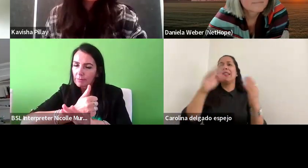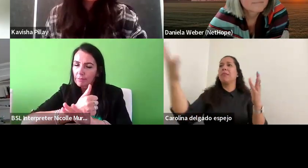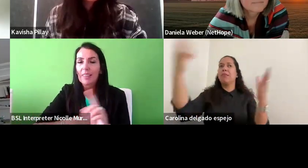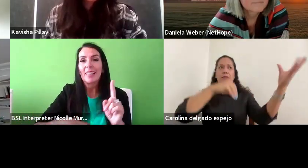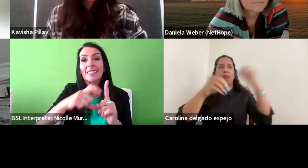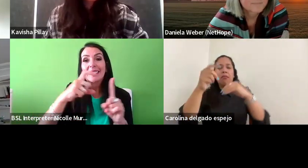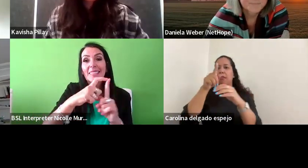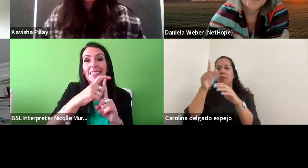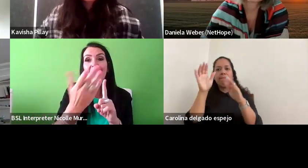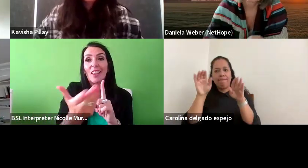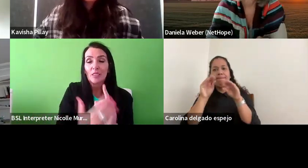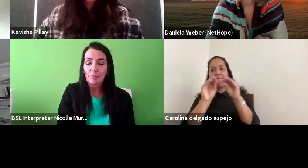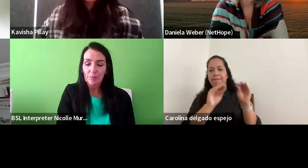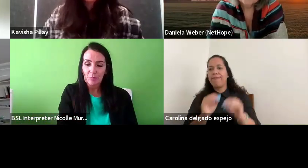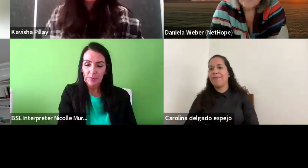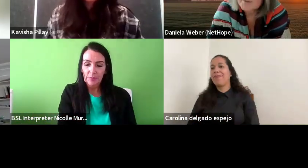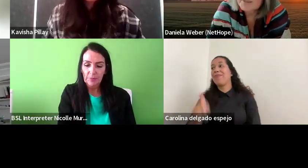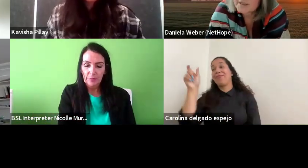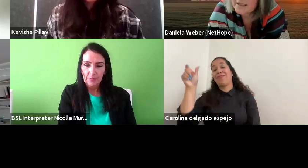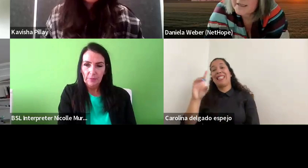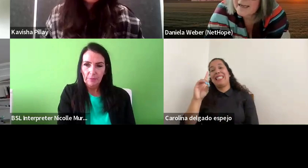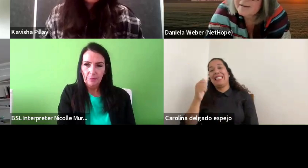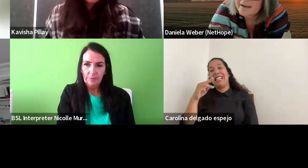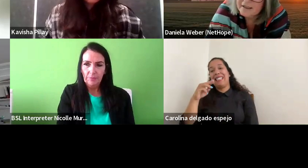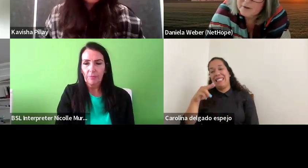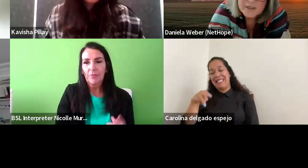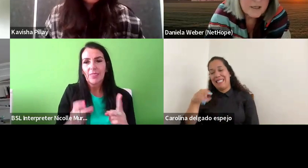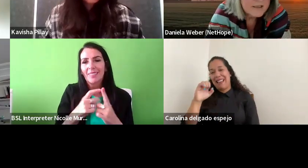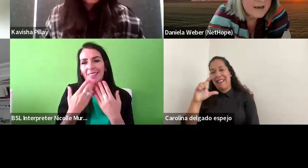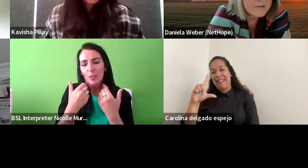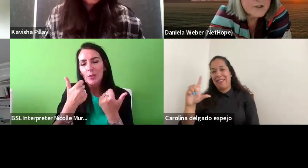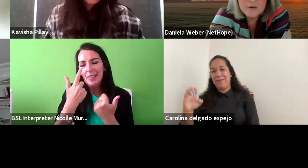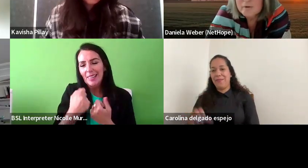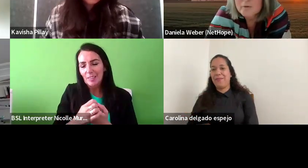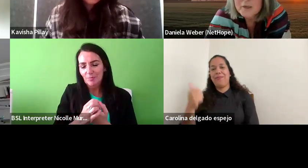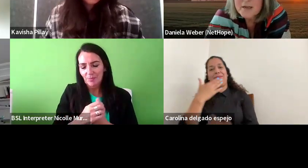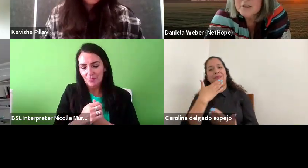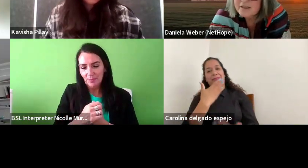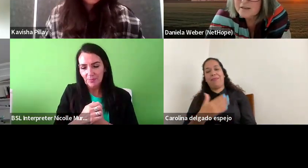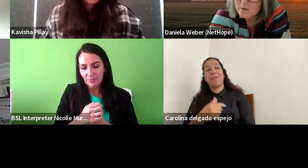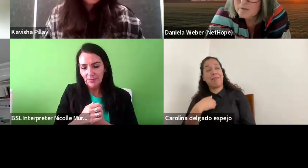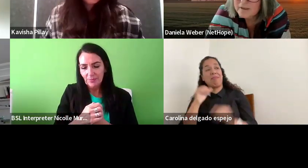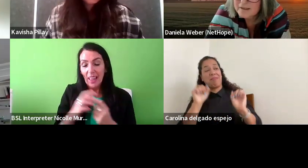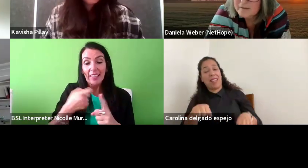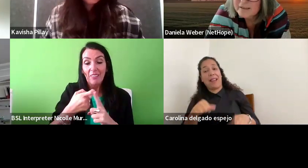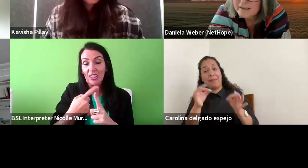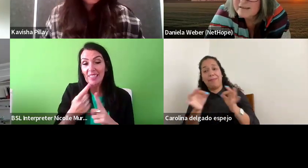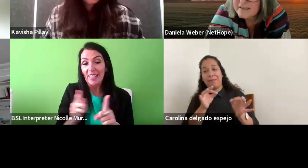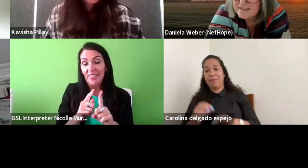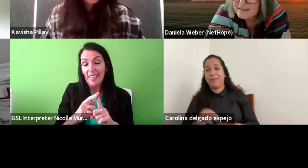to bring in your perspective? Absolutely, I can. Thank you. Yeah, Kavisha already mentioned it. So